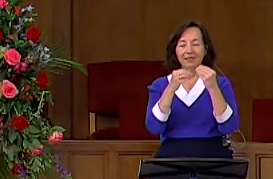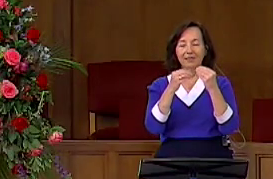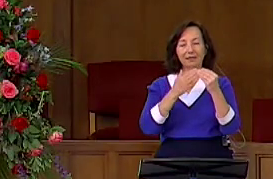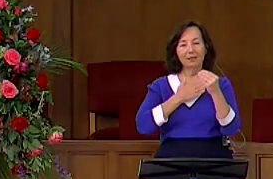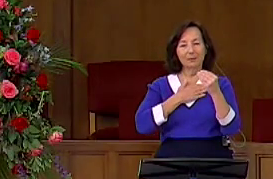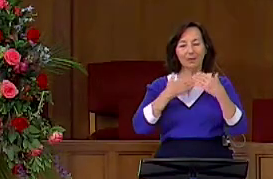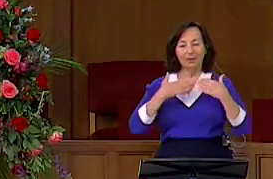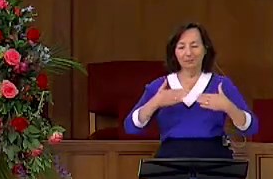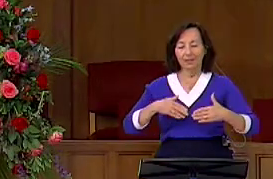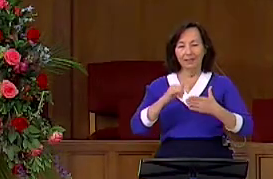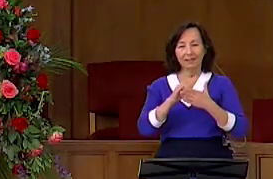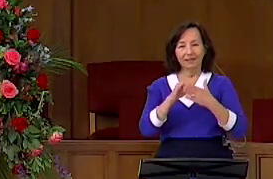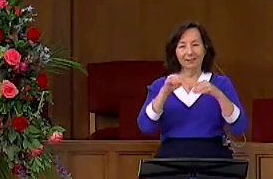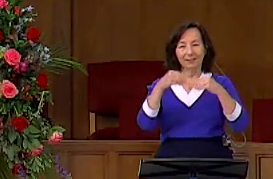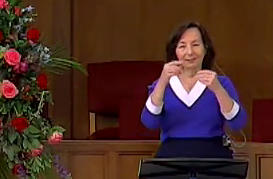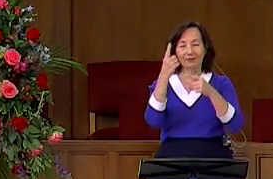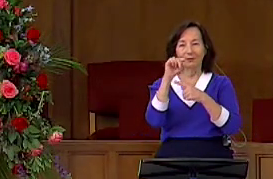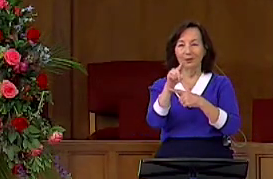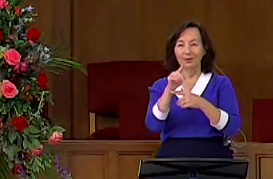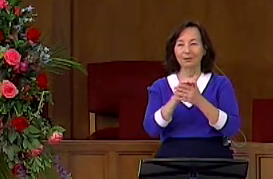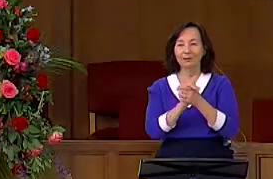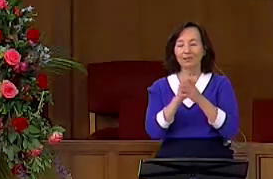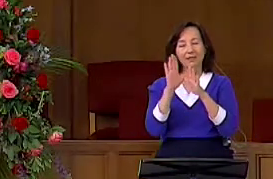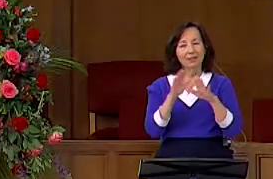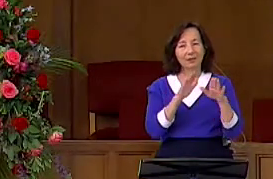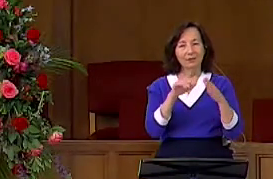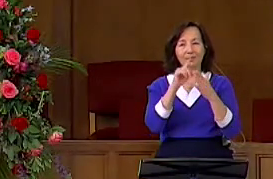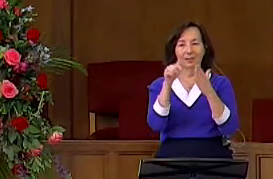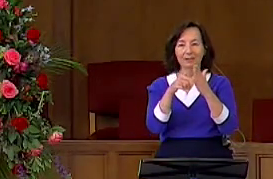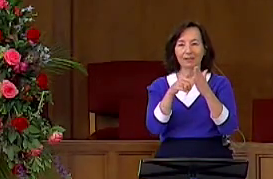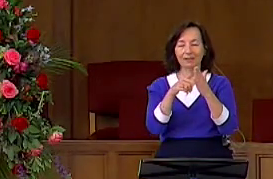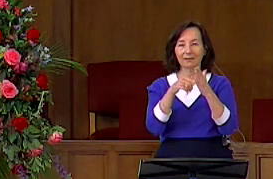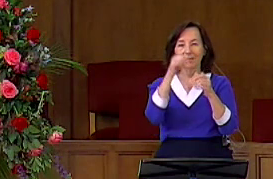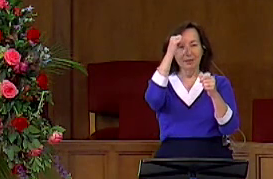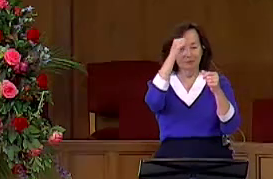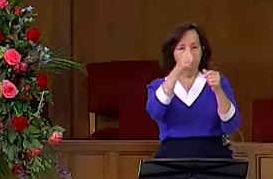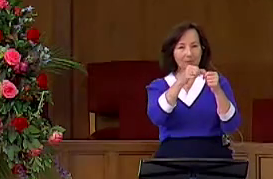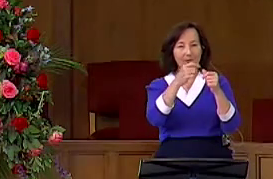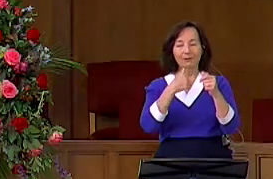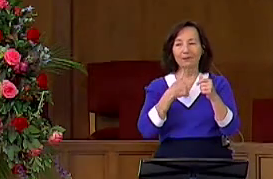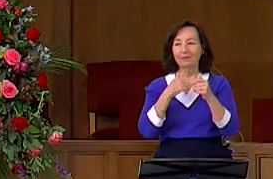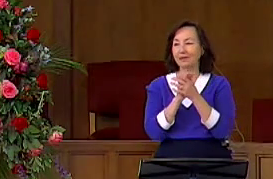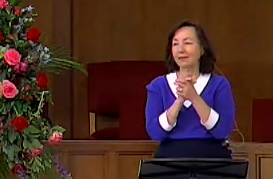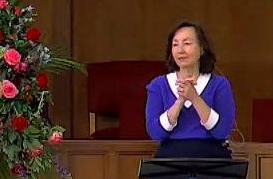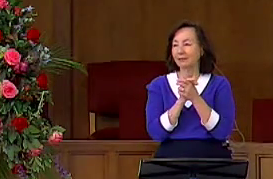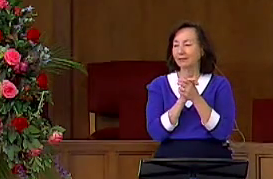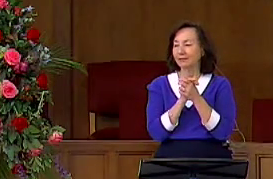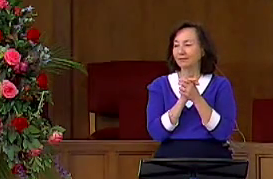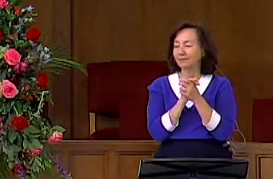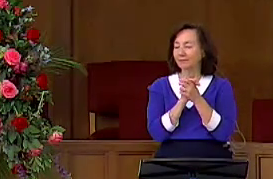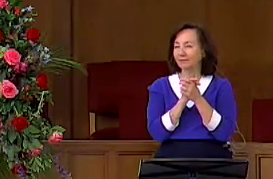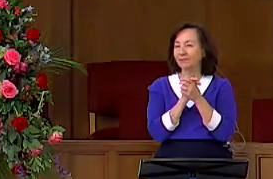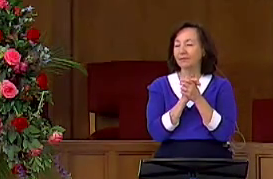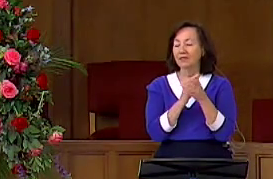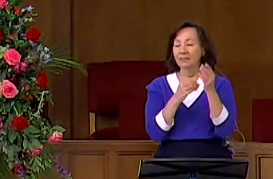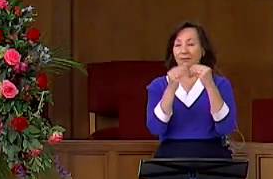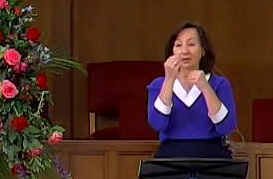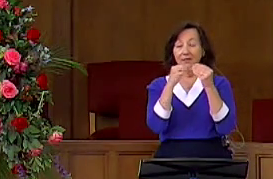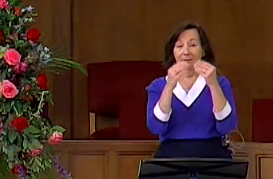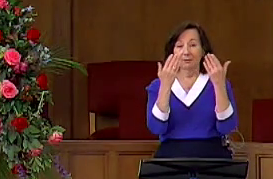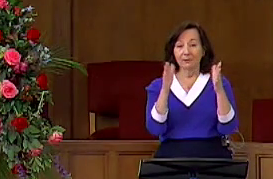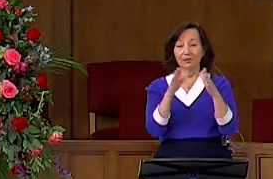my body, which is given for you. Do this in remembrance of me." And when the supper was